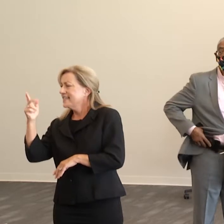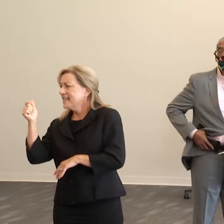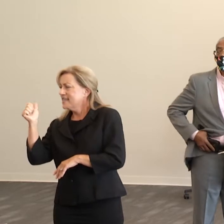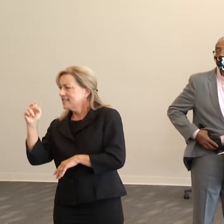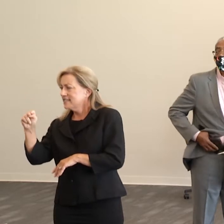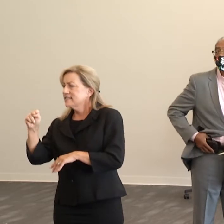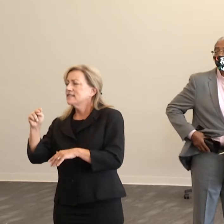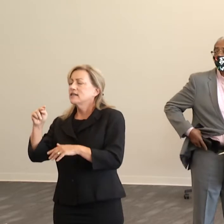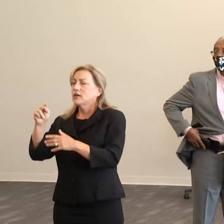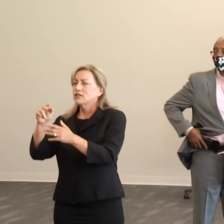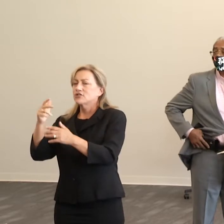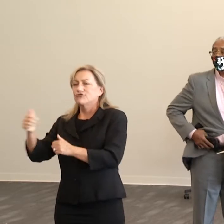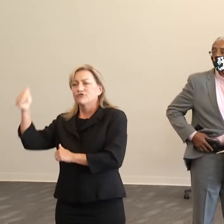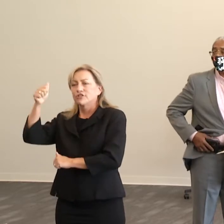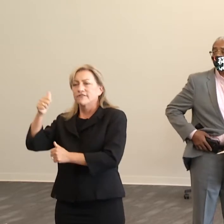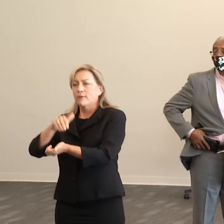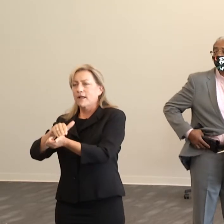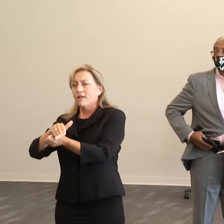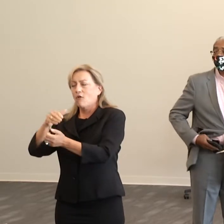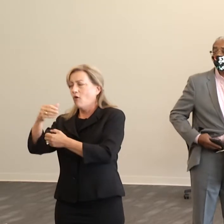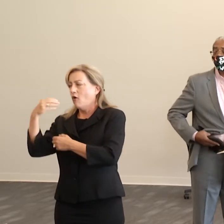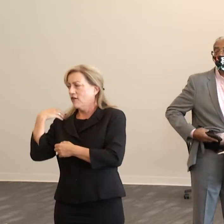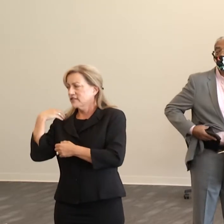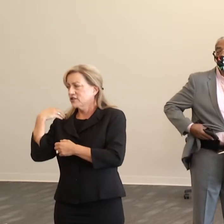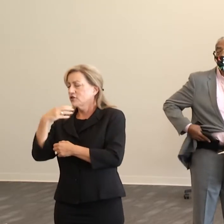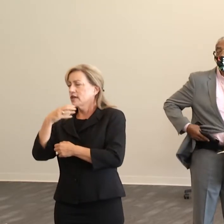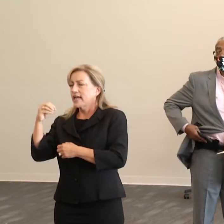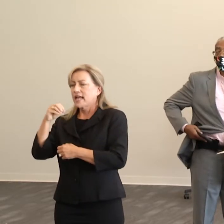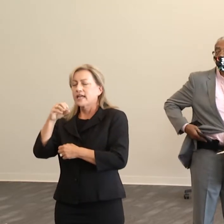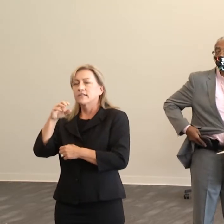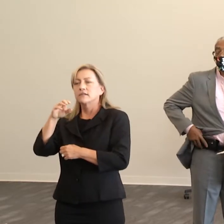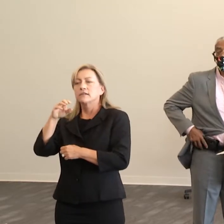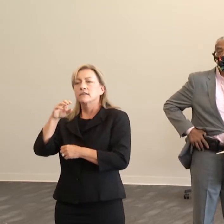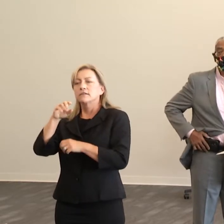and Patricia Moore, who are patients at Cook County Health.